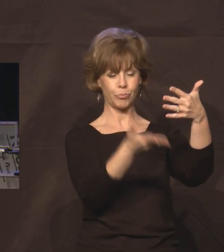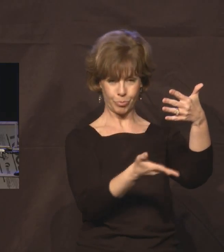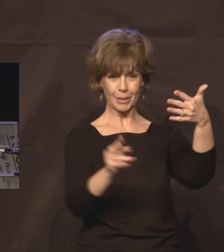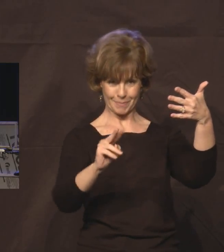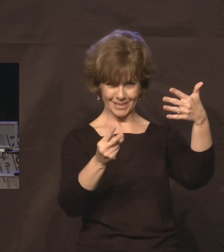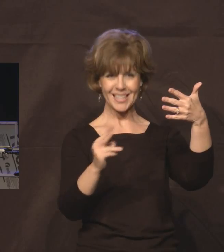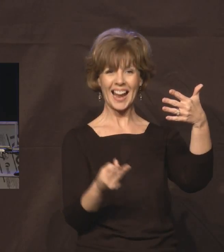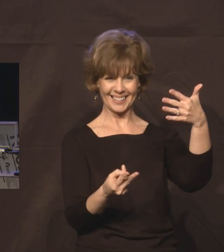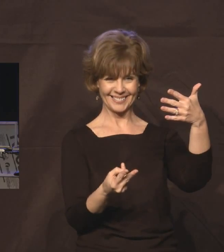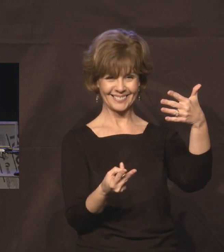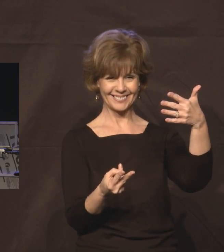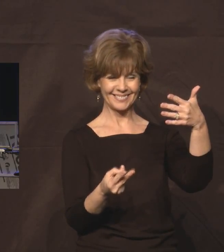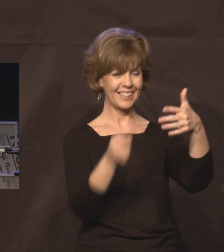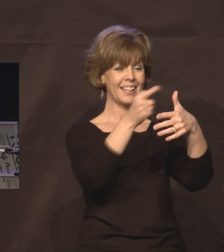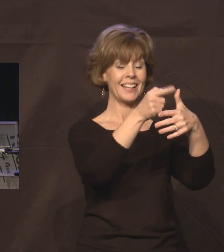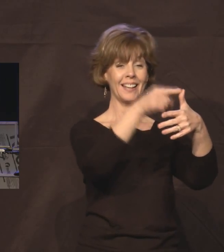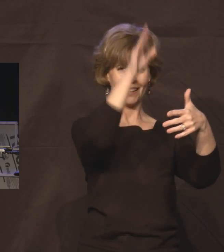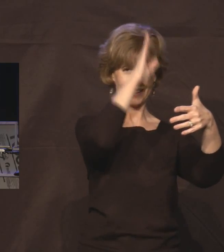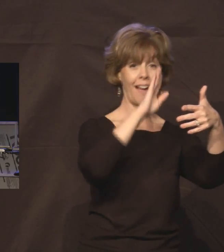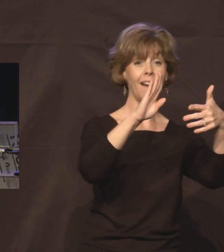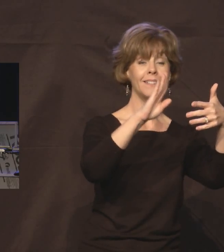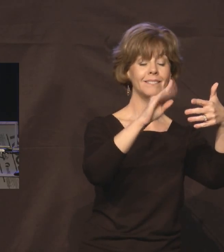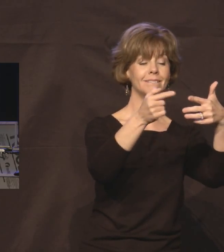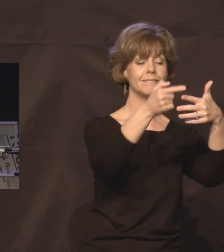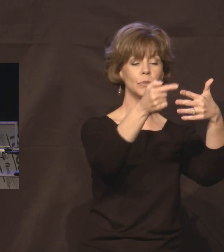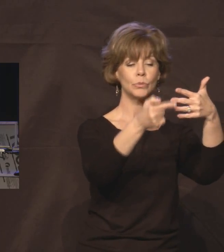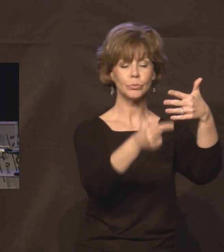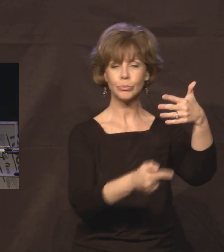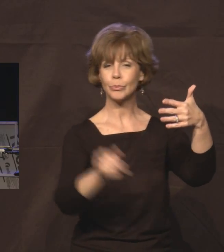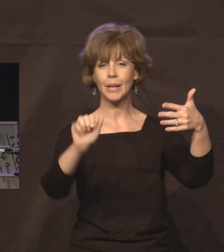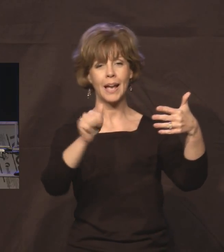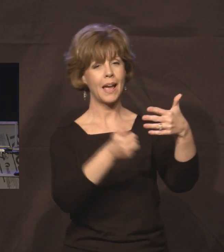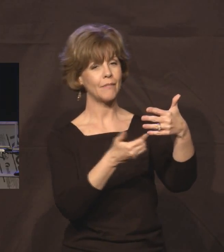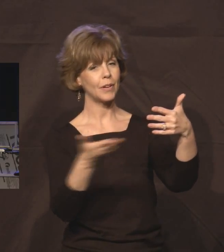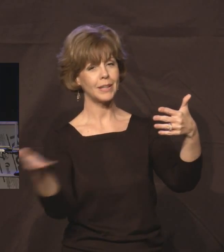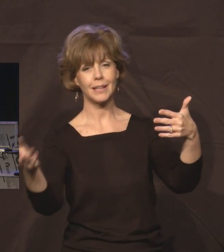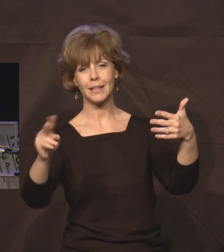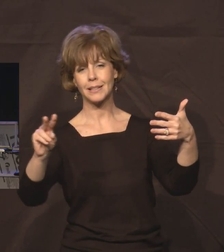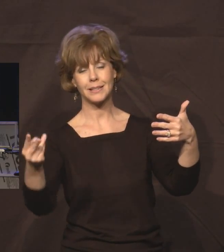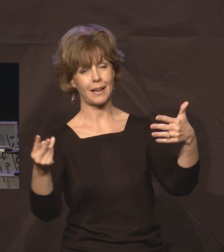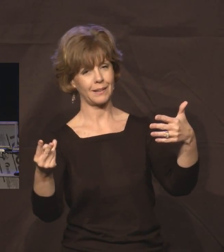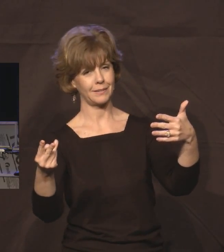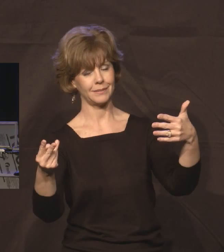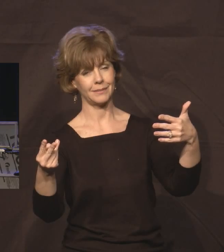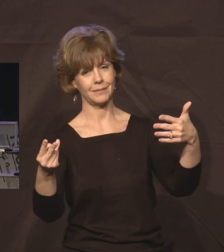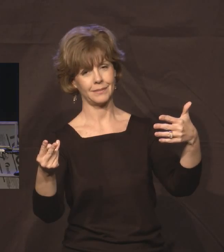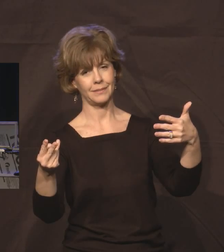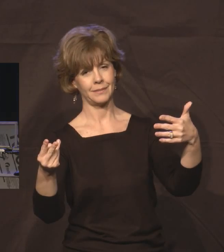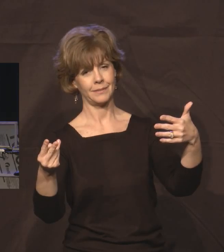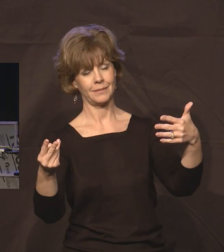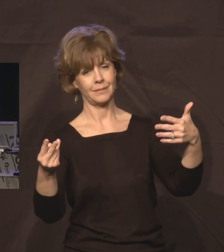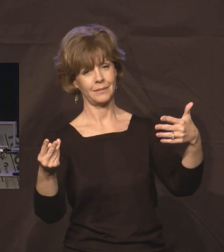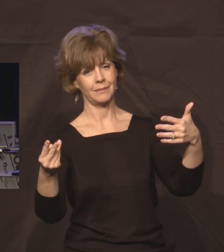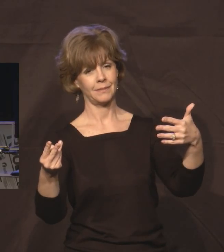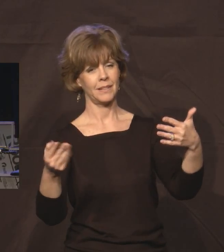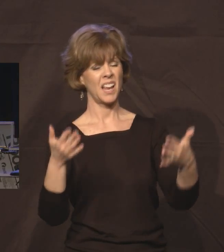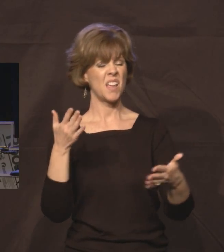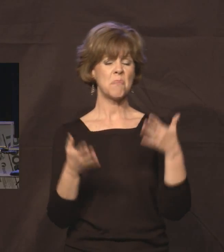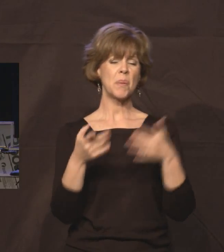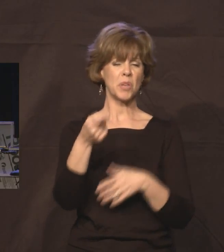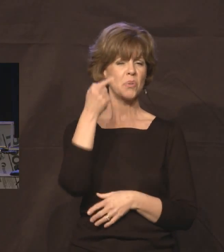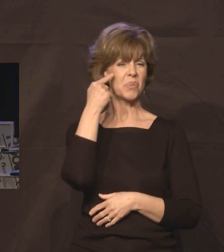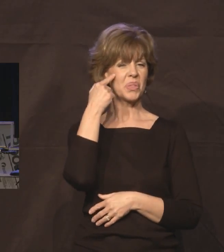Everything else becomes a little more trivial. And I'll tell you when that shows up. See, you may think he's first in your